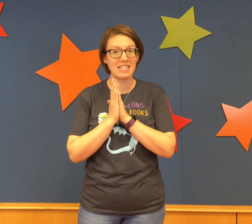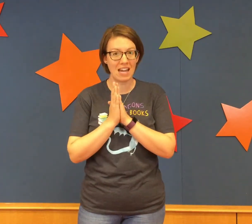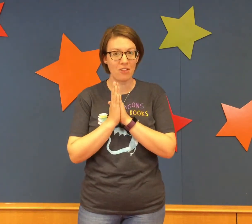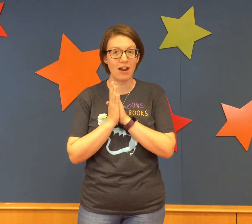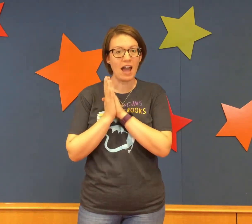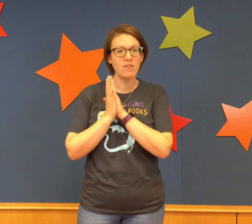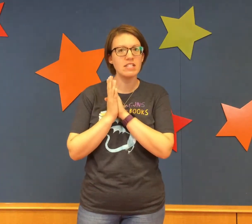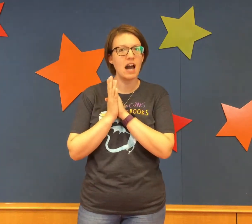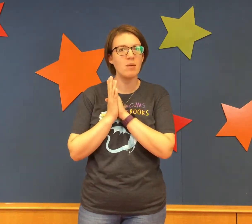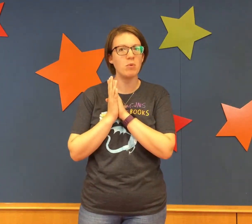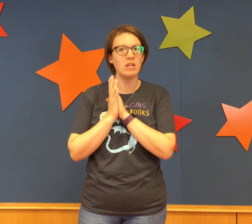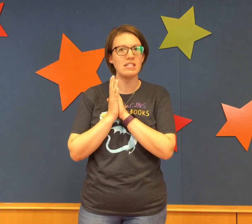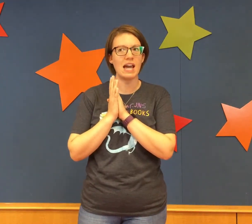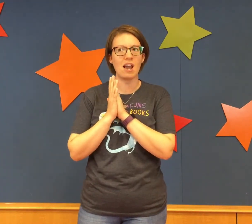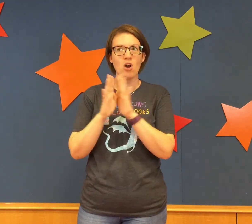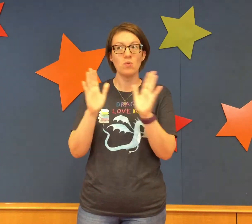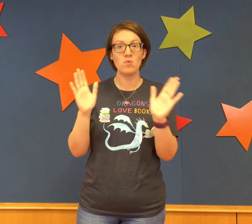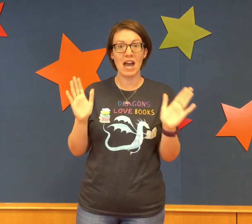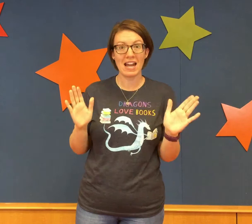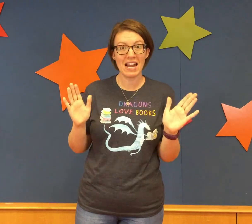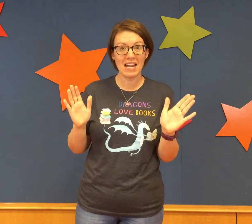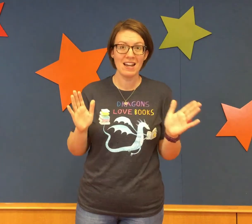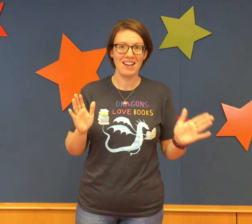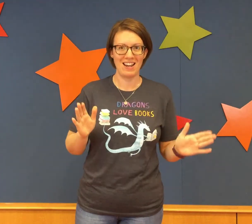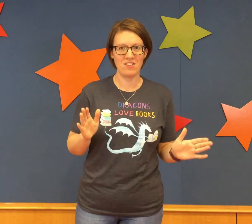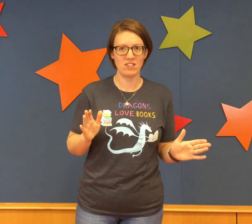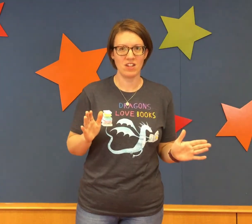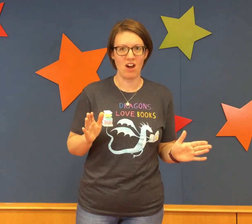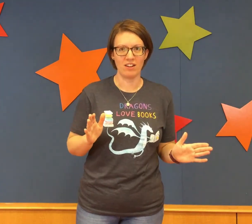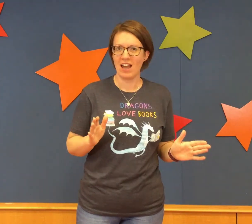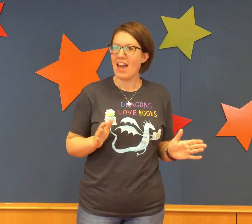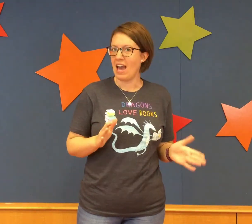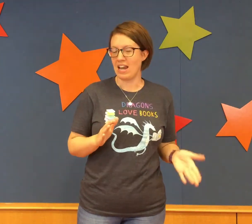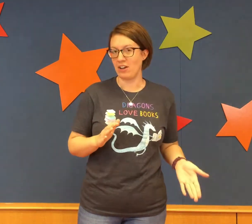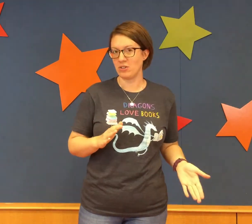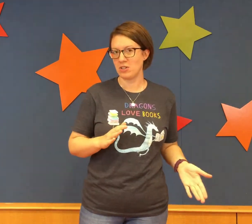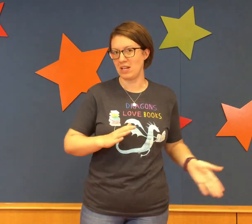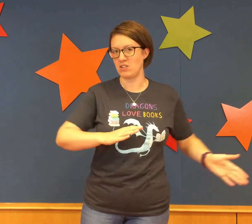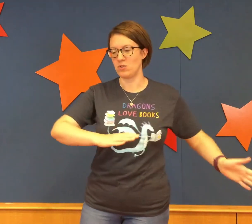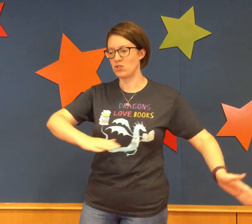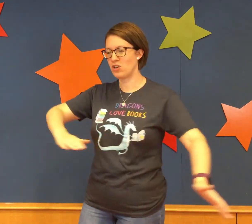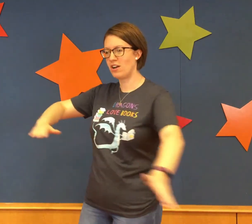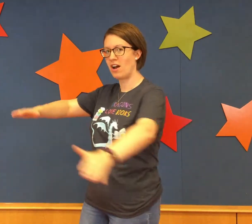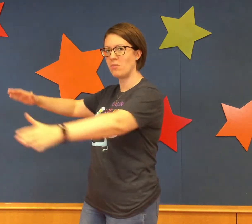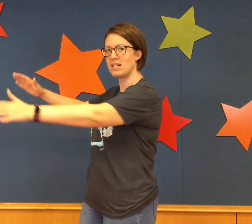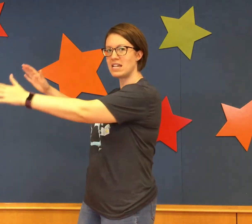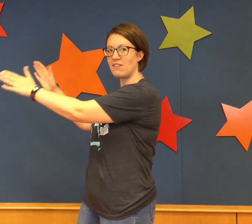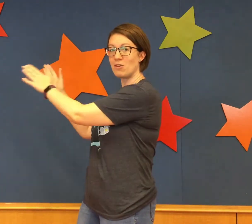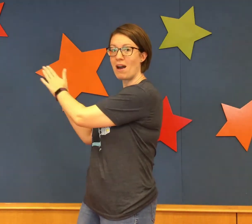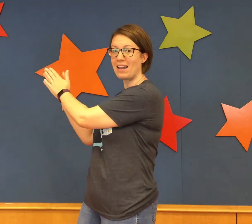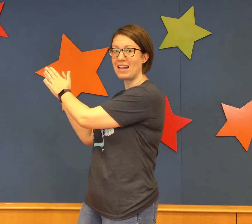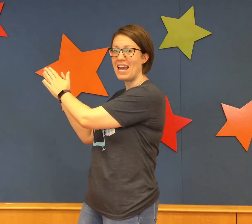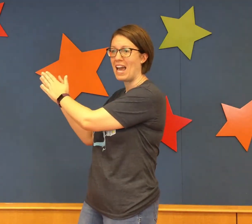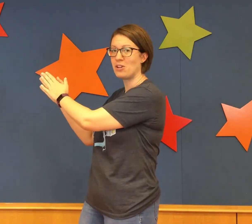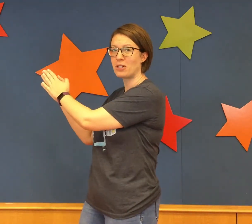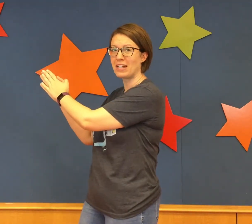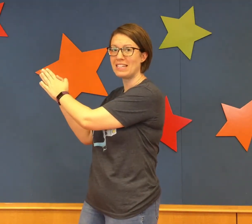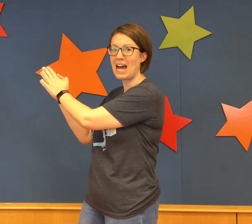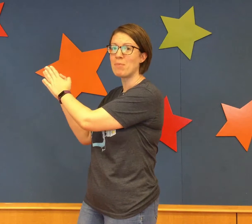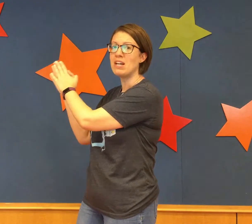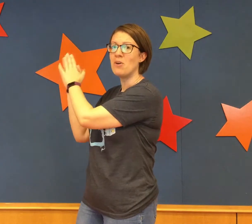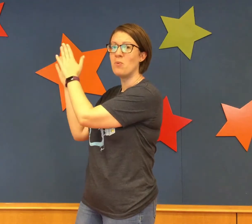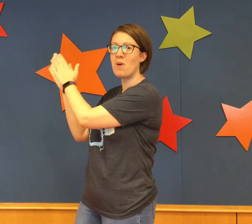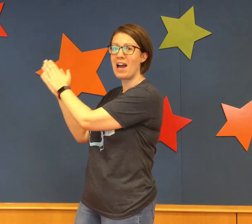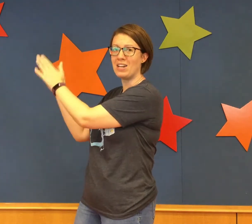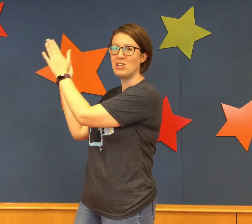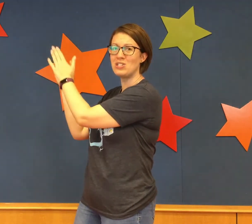clap together every time we say ready in the song. And how you'll do it is you'll start on one side of your body and you're going to